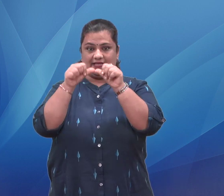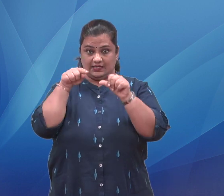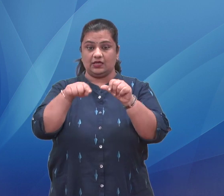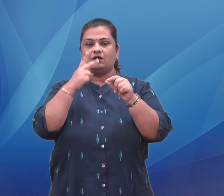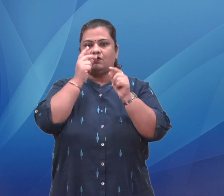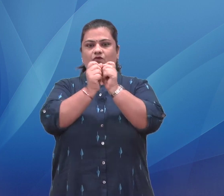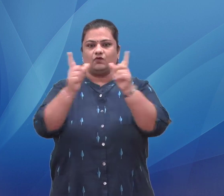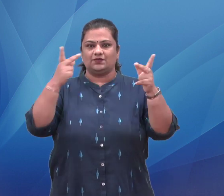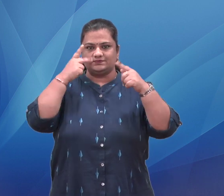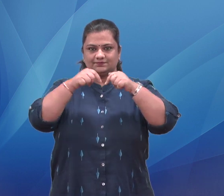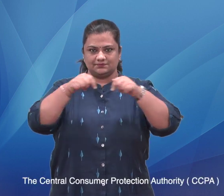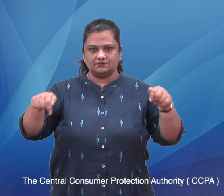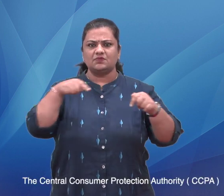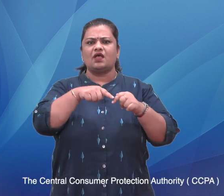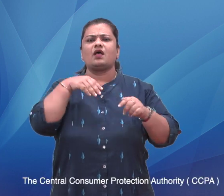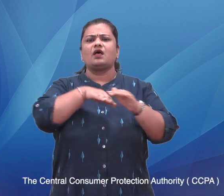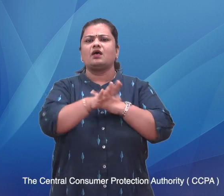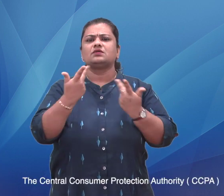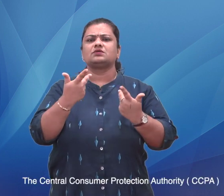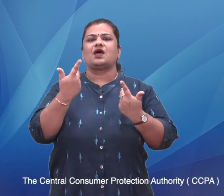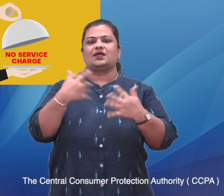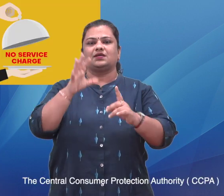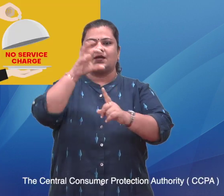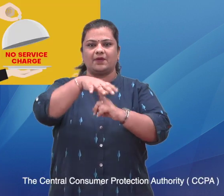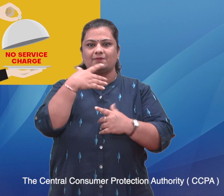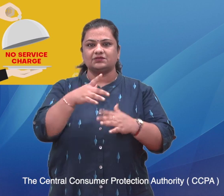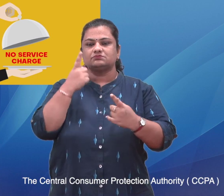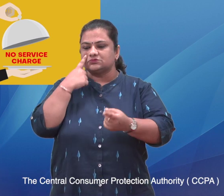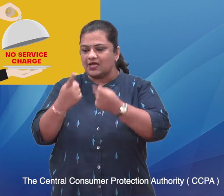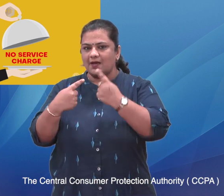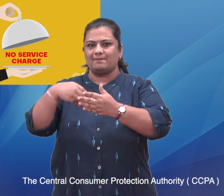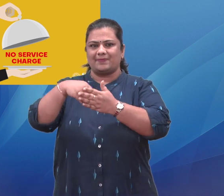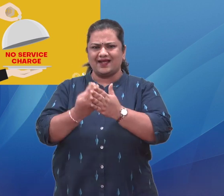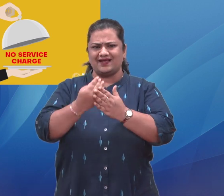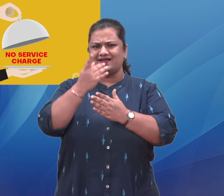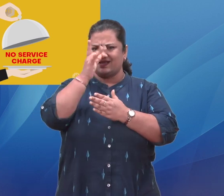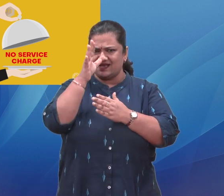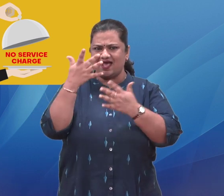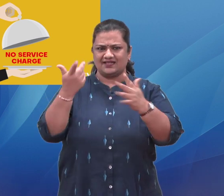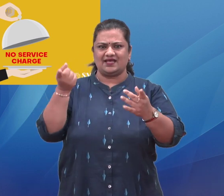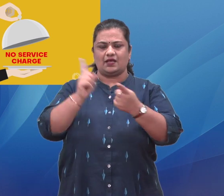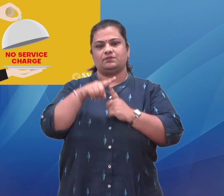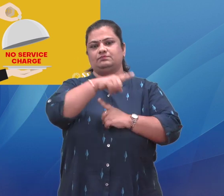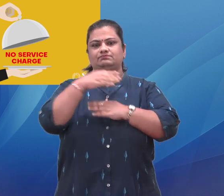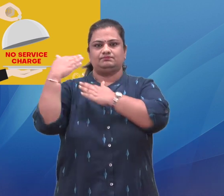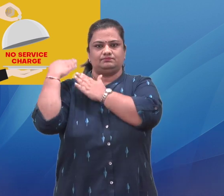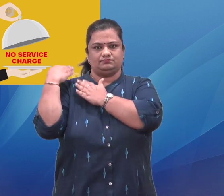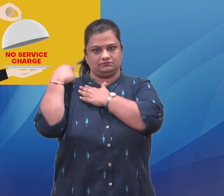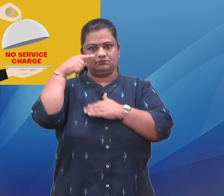to collect service charge from customers. These establishments should not add service charge automatically or